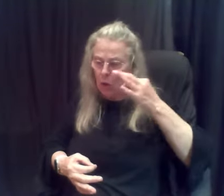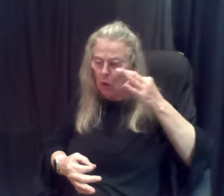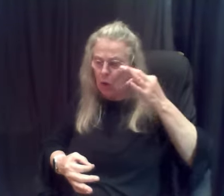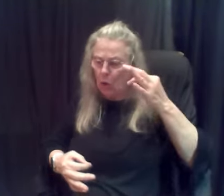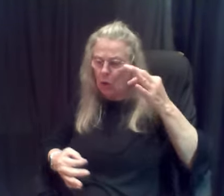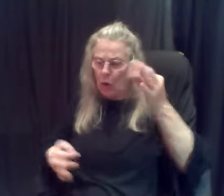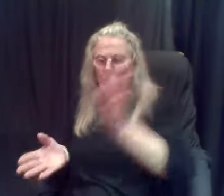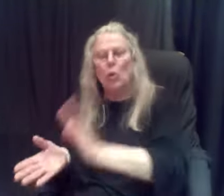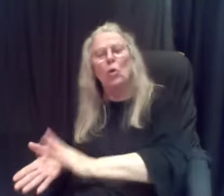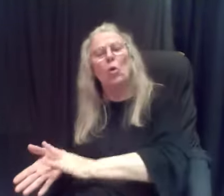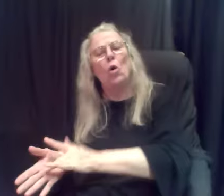soul.